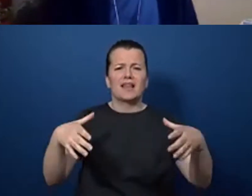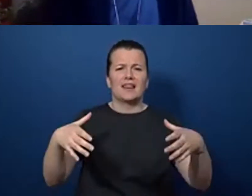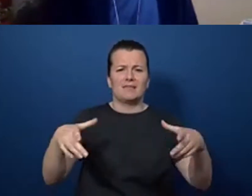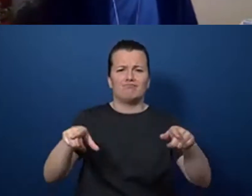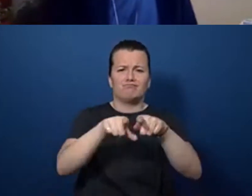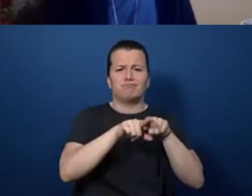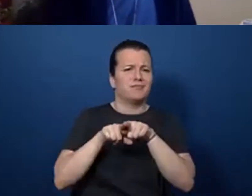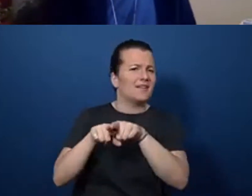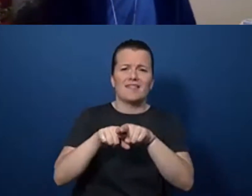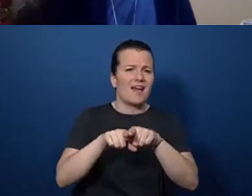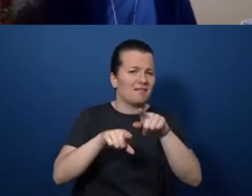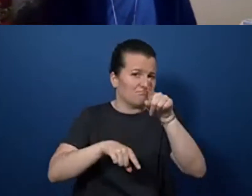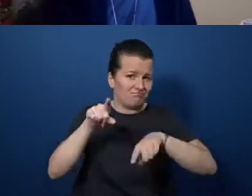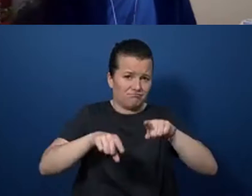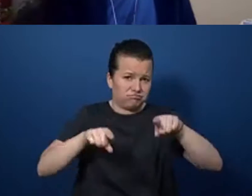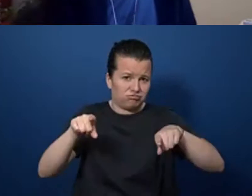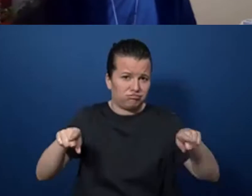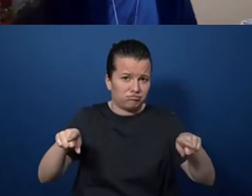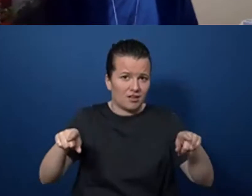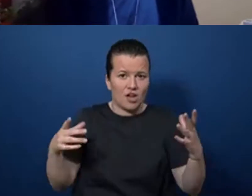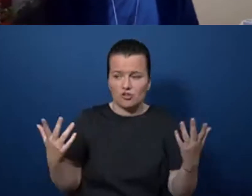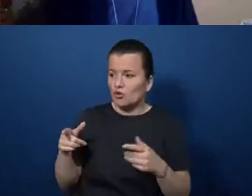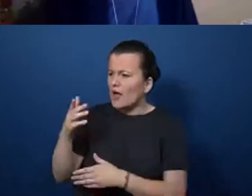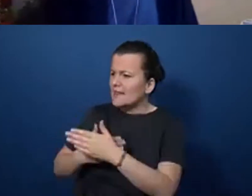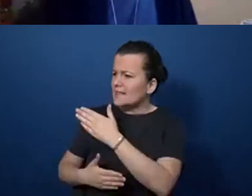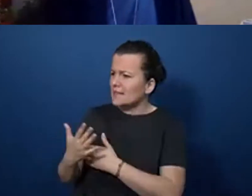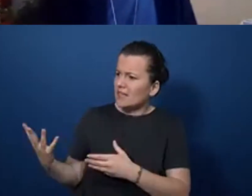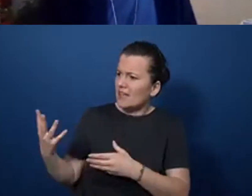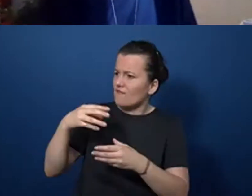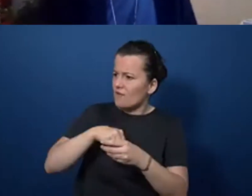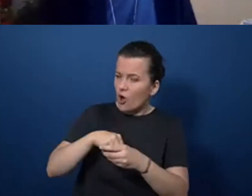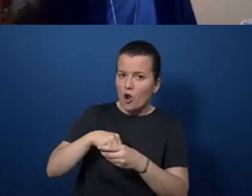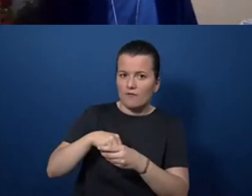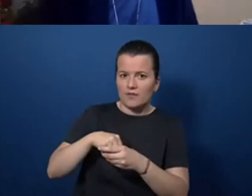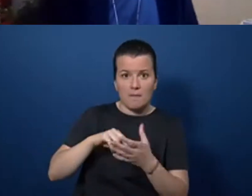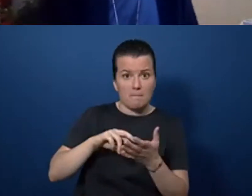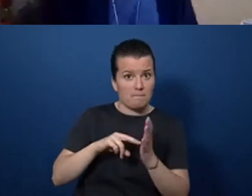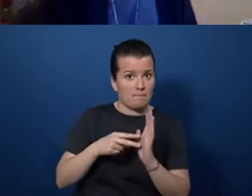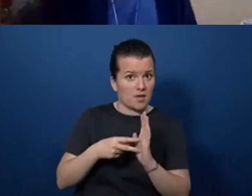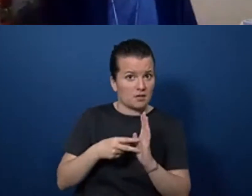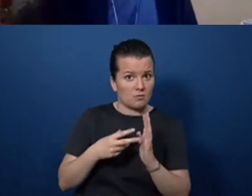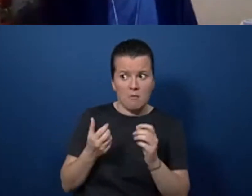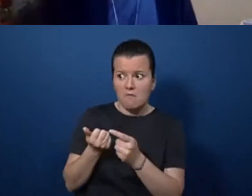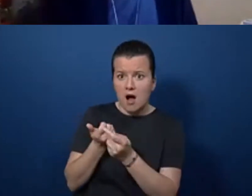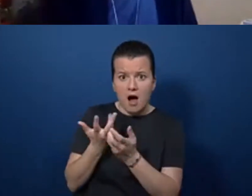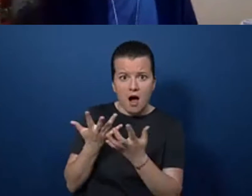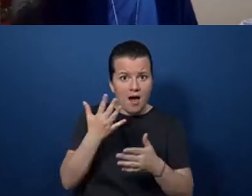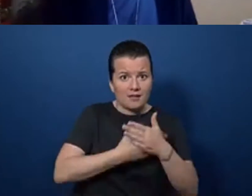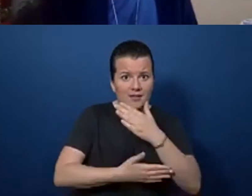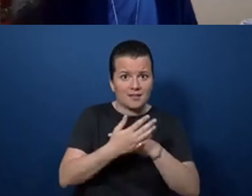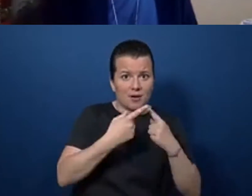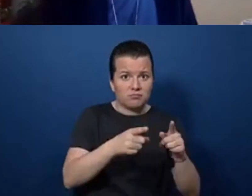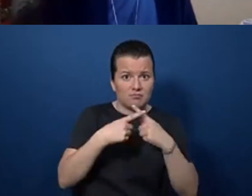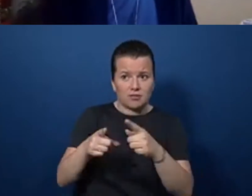involving young people with disabilities in research, it means involving many kinds, many categories of young people